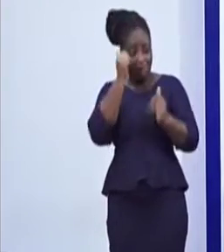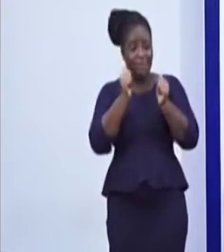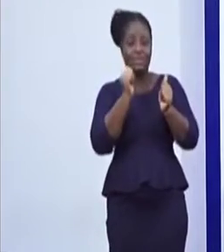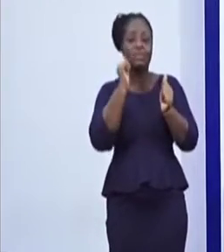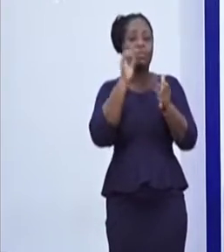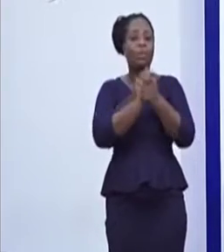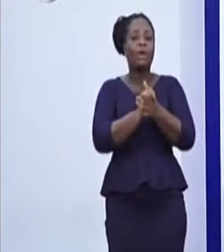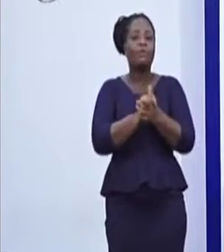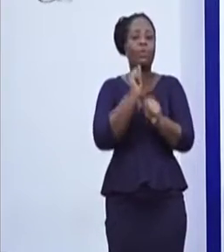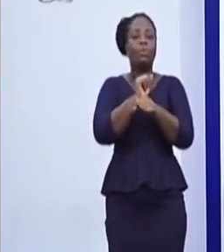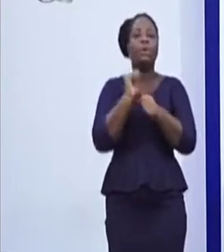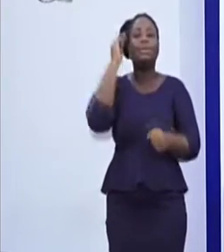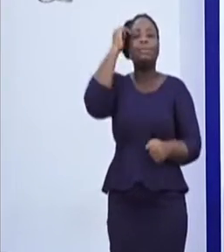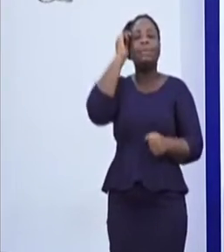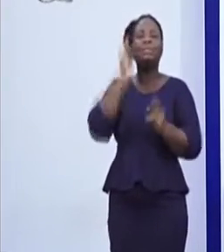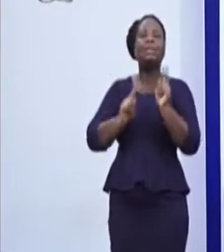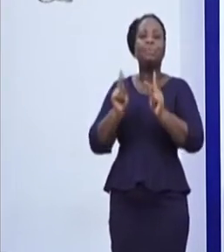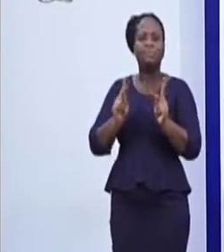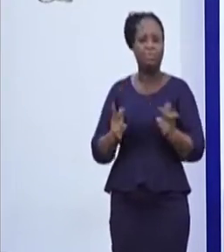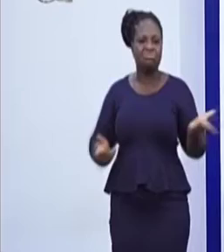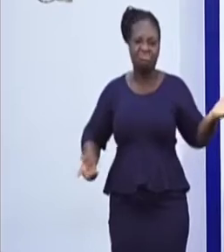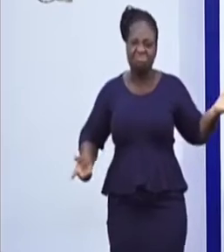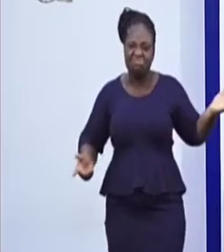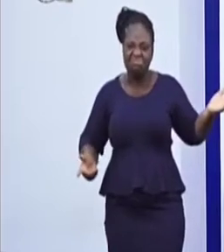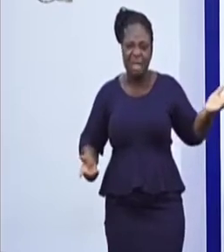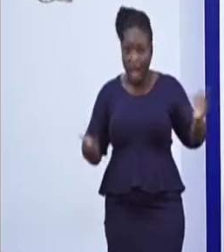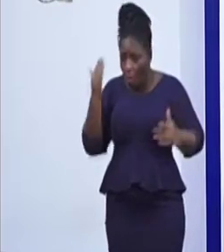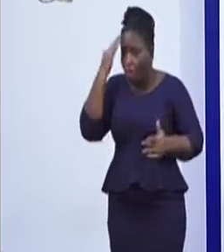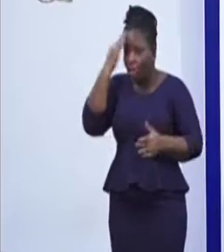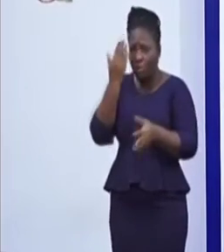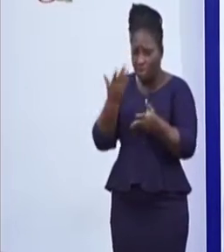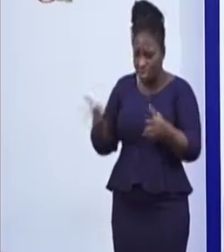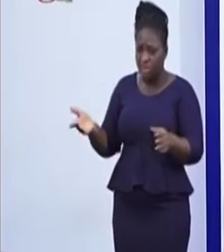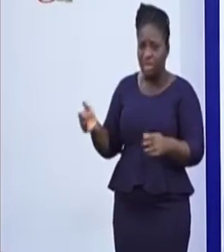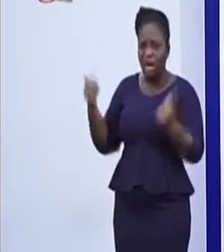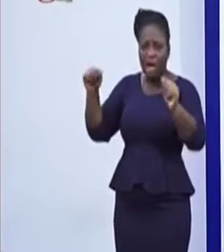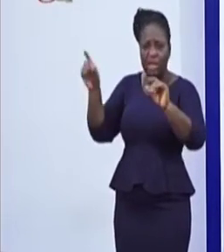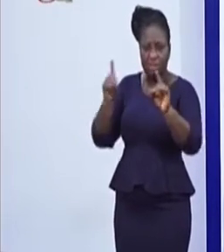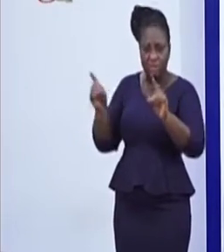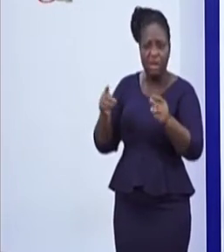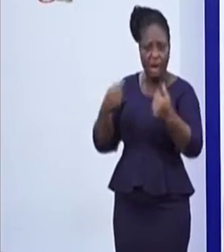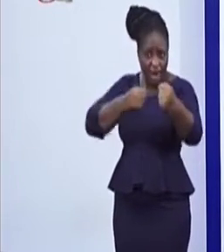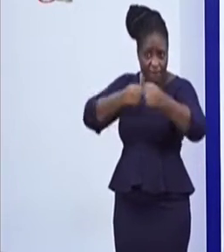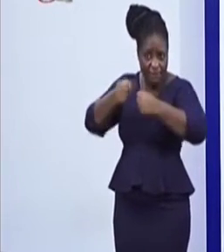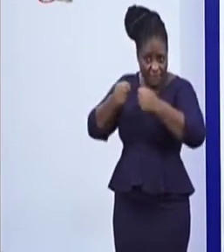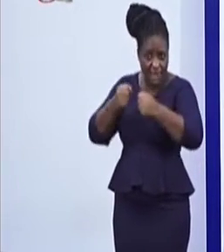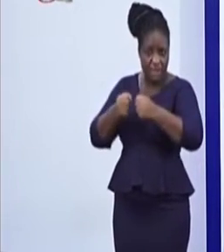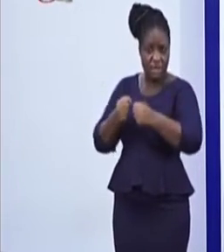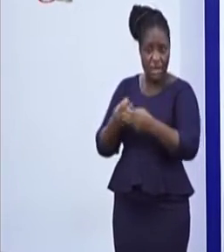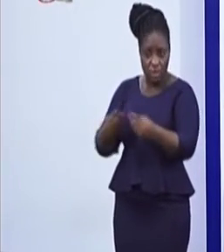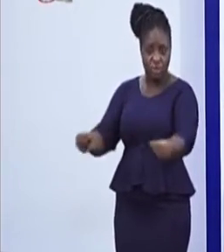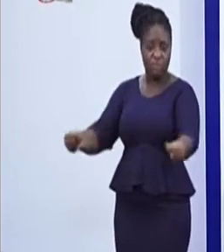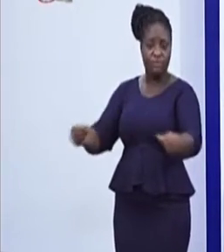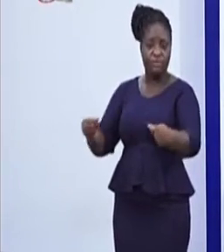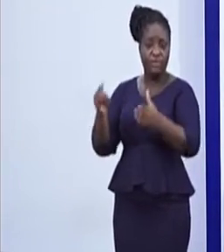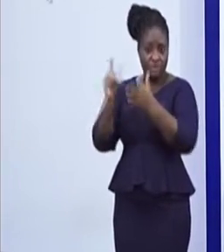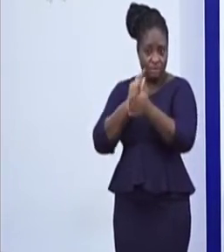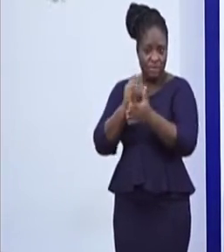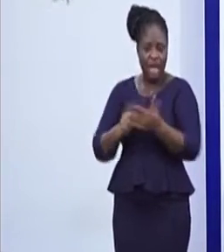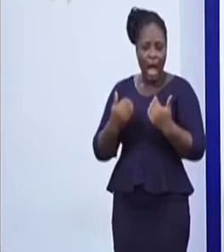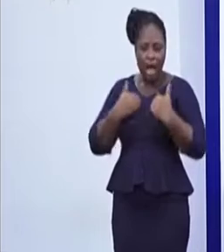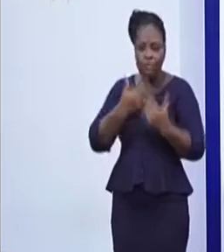hospital. But we also know things that we can do that can fight stigma. So having